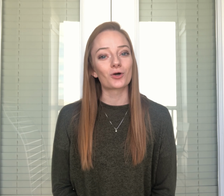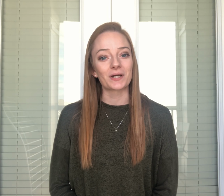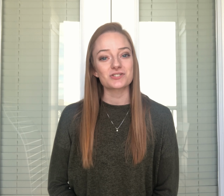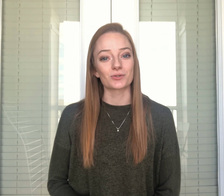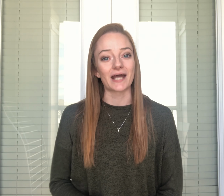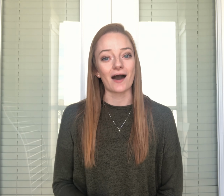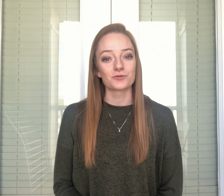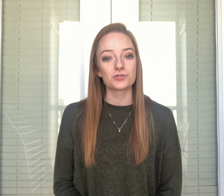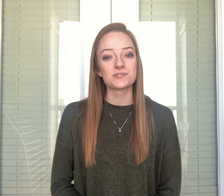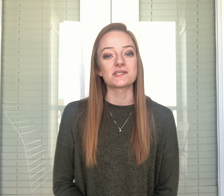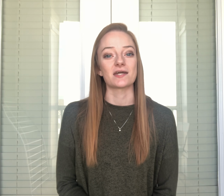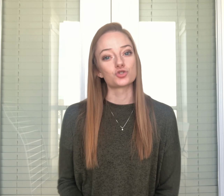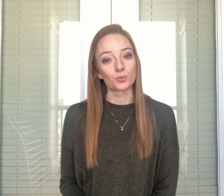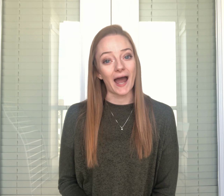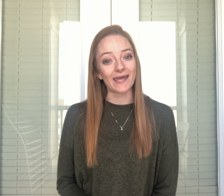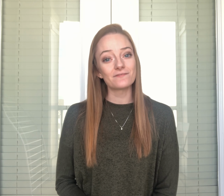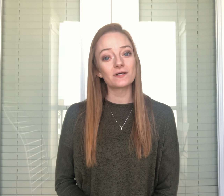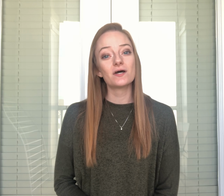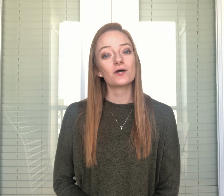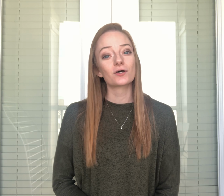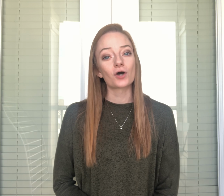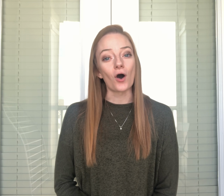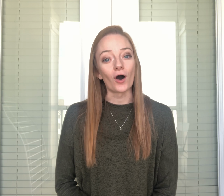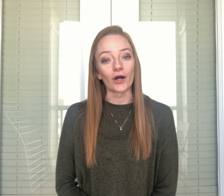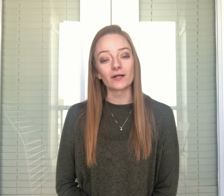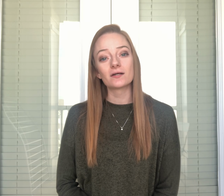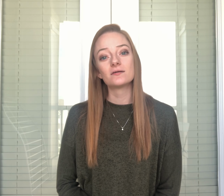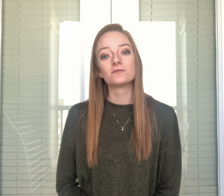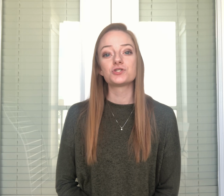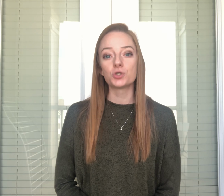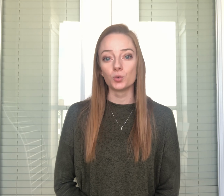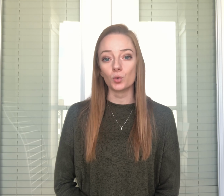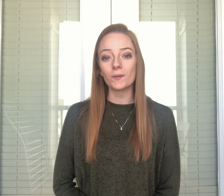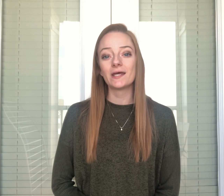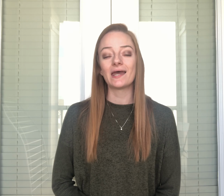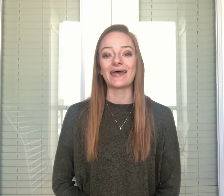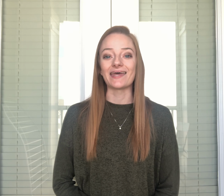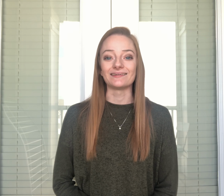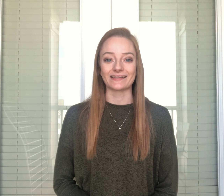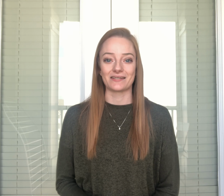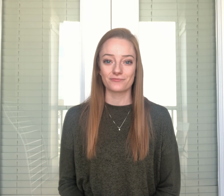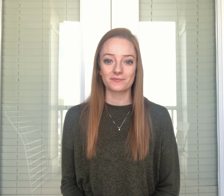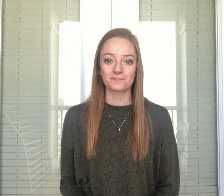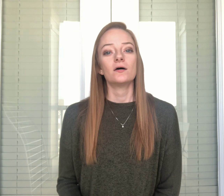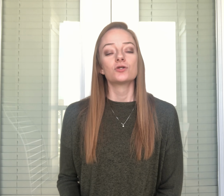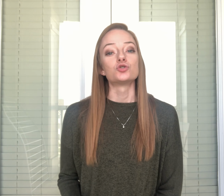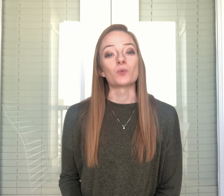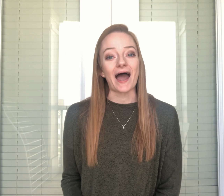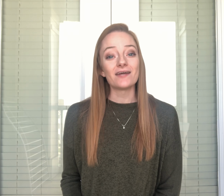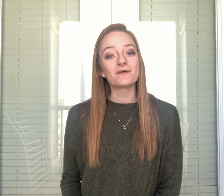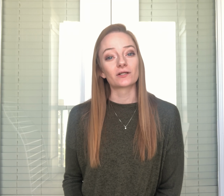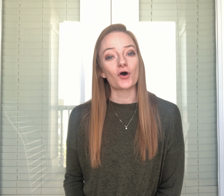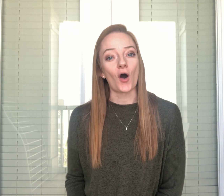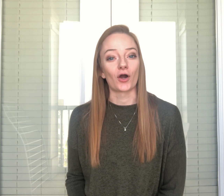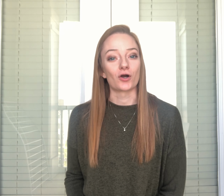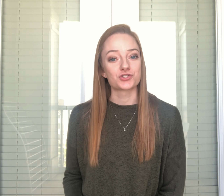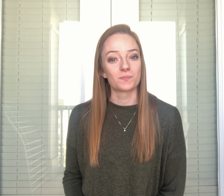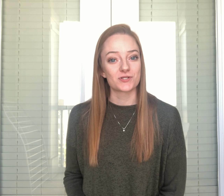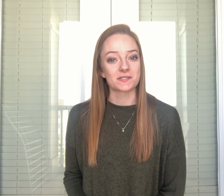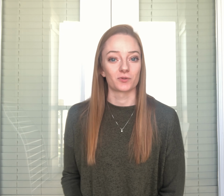going to learn how to say drive, car, to, and leave. Drive and car are super similar.